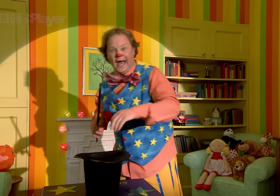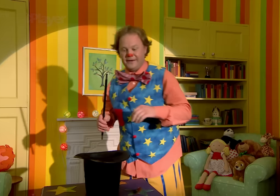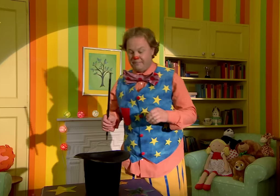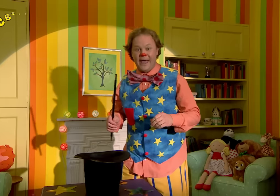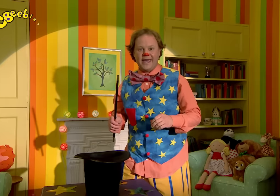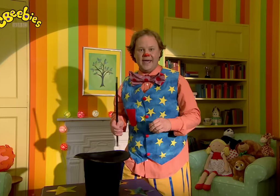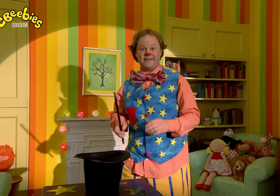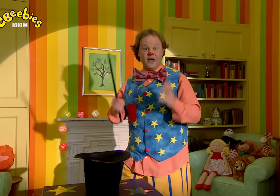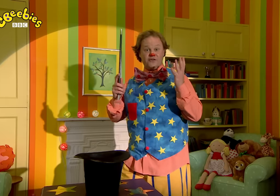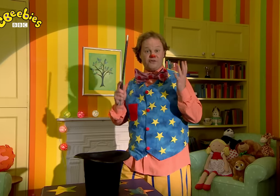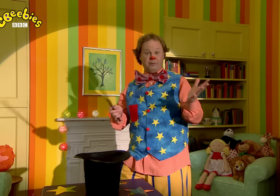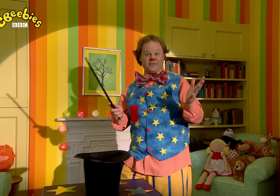And make it spotty.